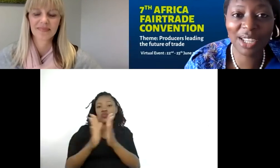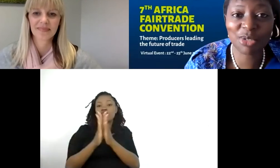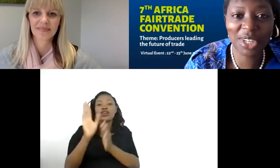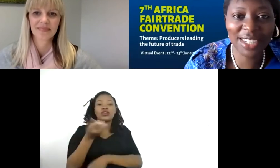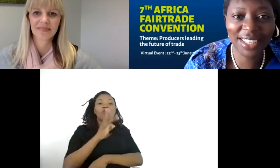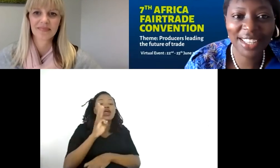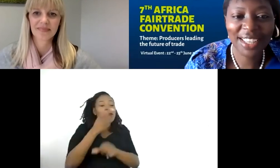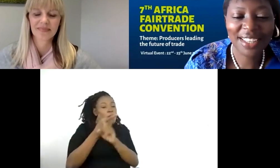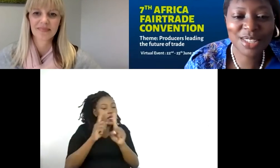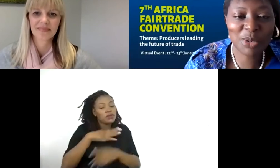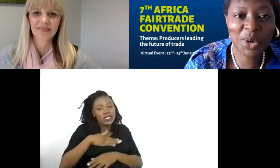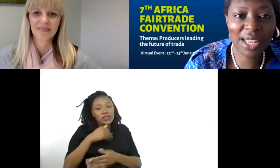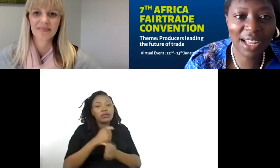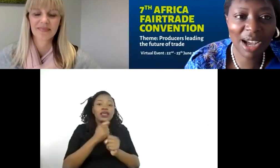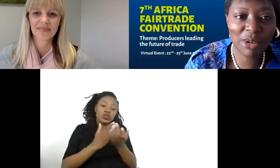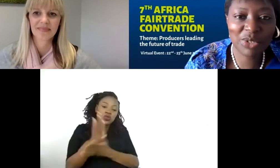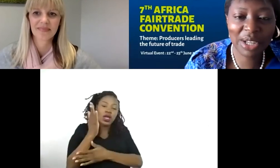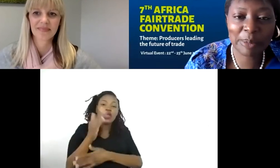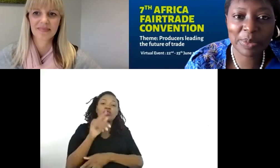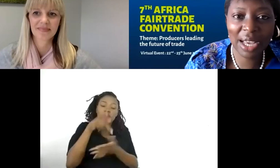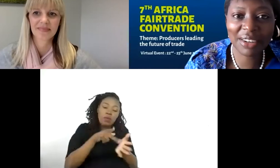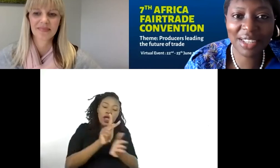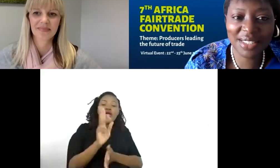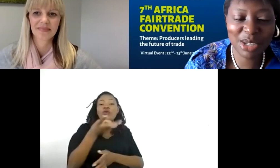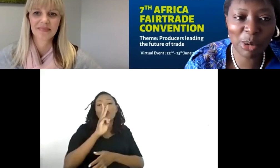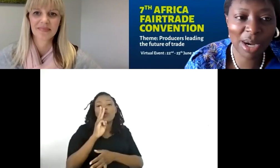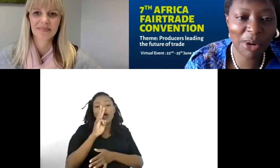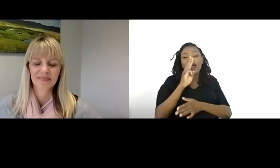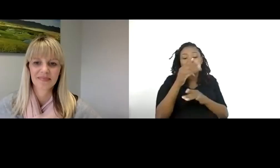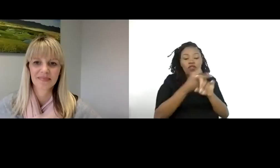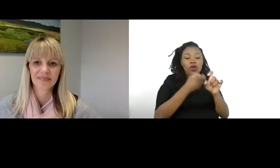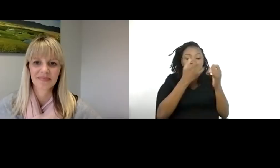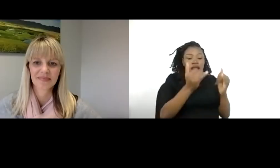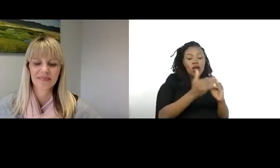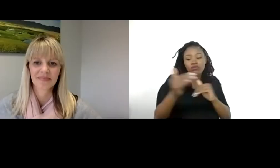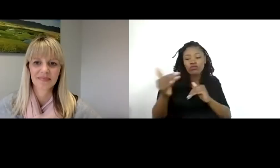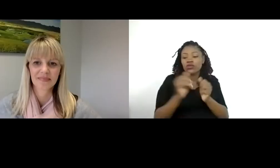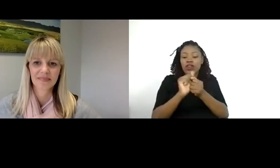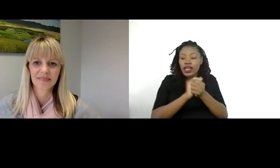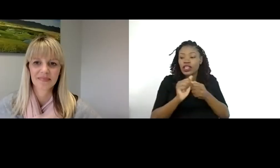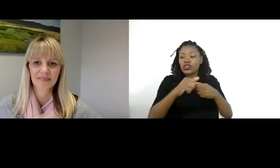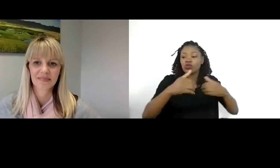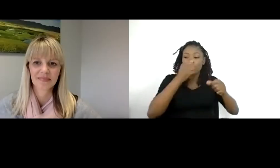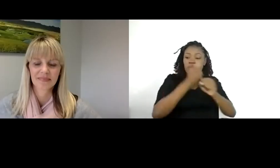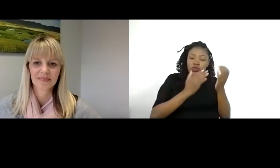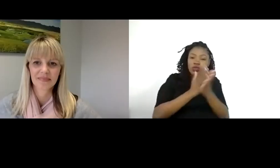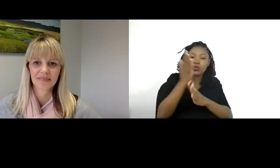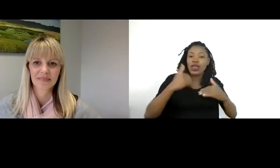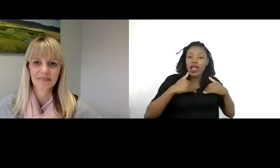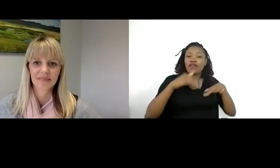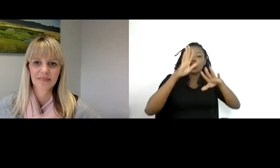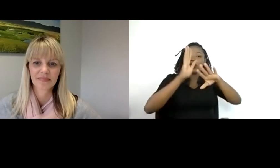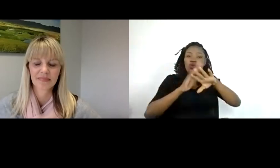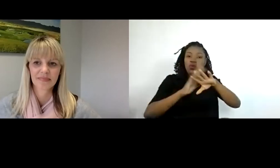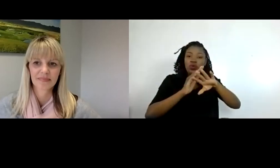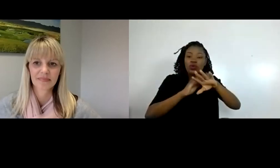between now and Friday, so that we can have a great Ngoma Awards over a glass of wine or